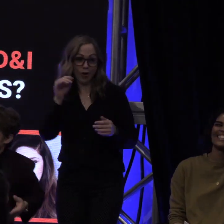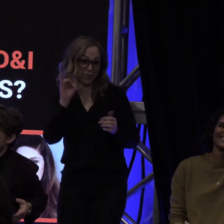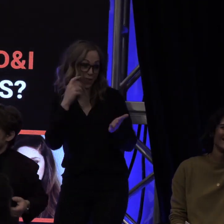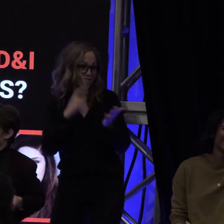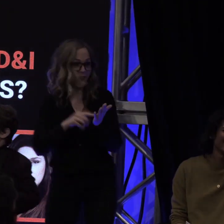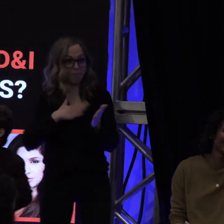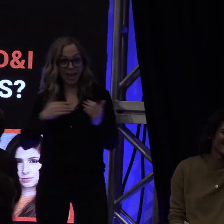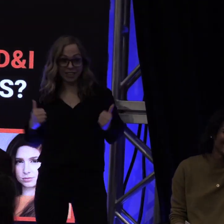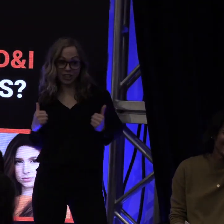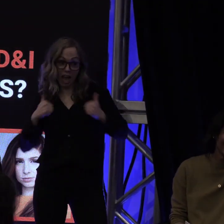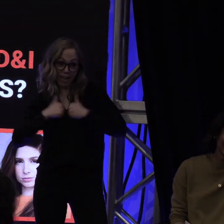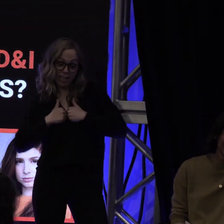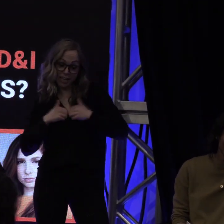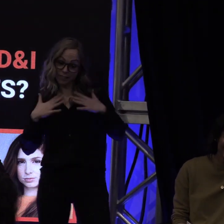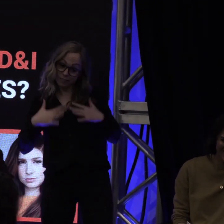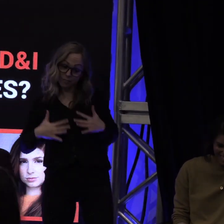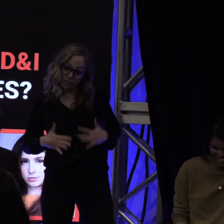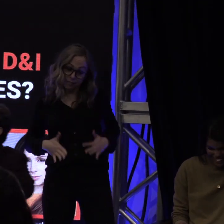wearing.